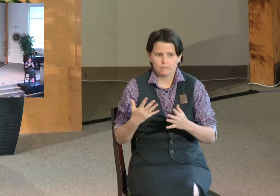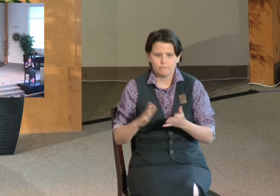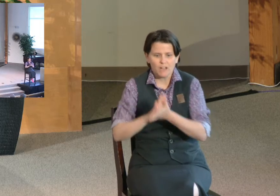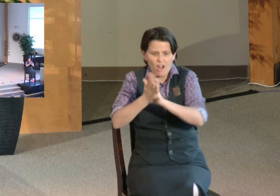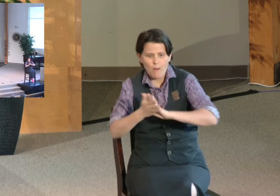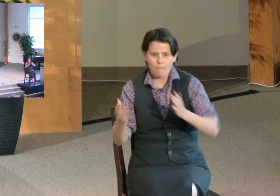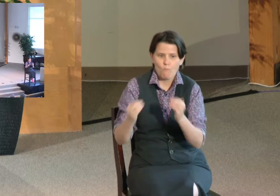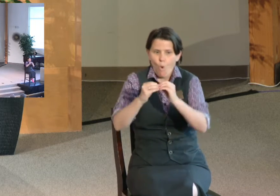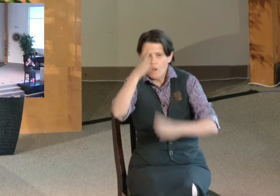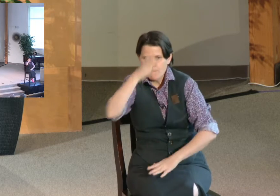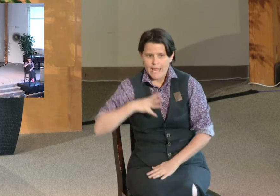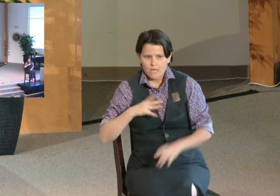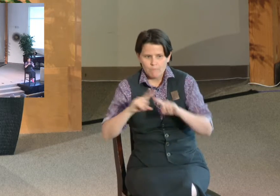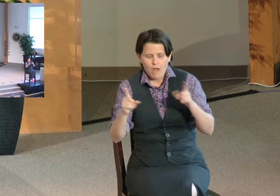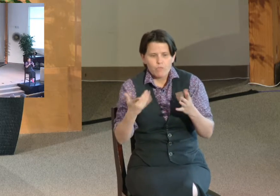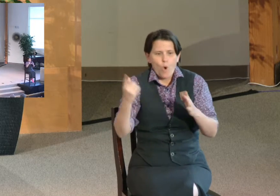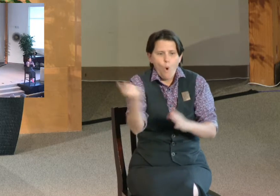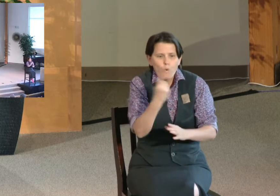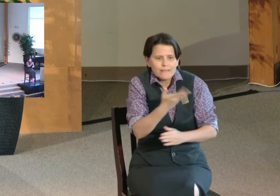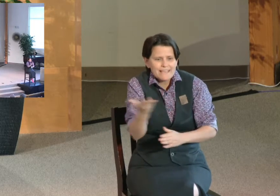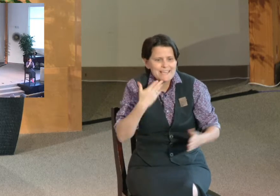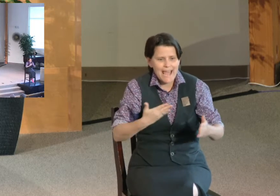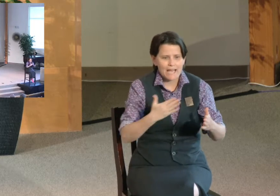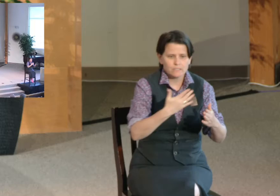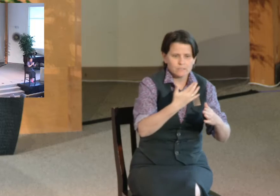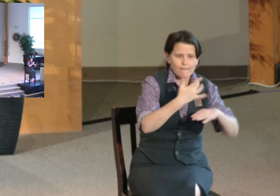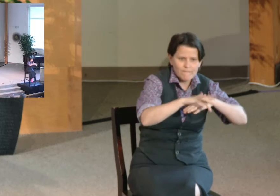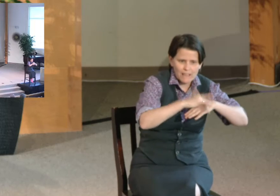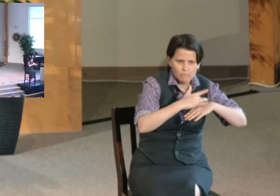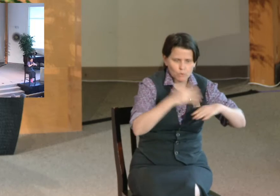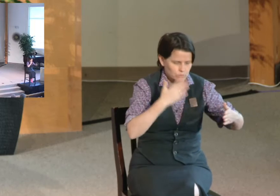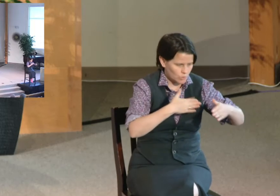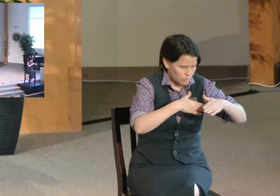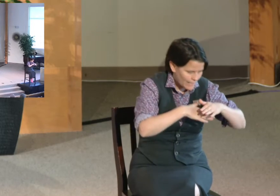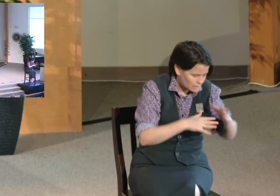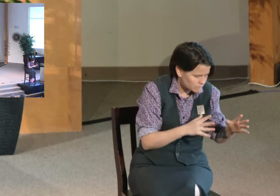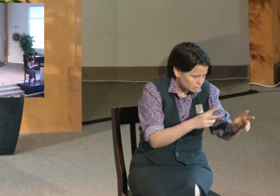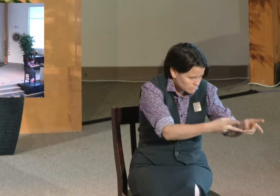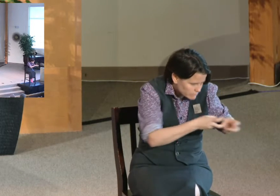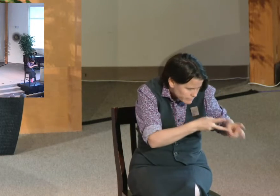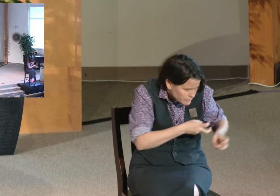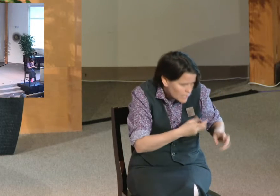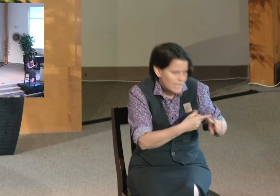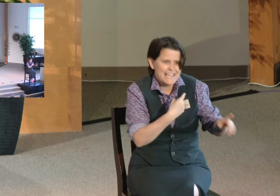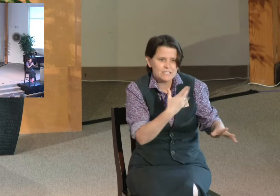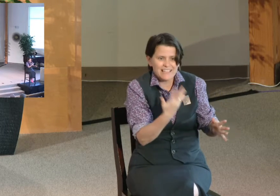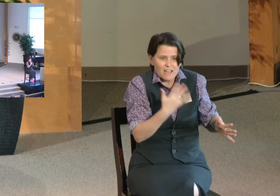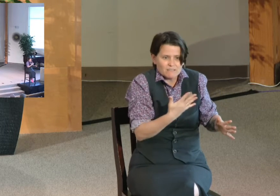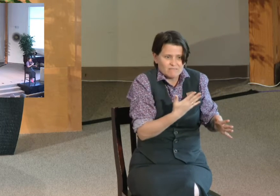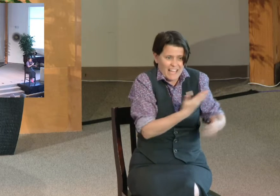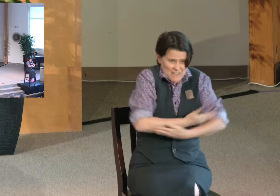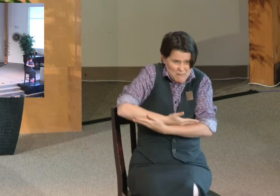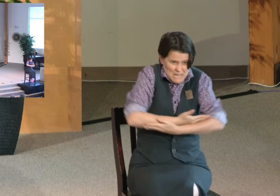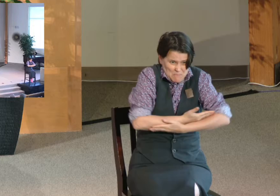So let's break down the formation of the archetype that they have here, the tripart. So the top of the